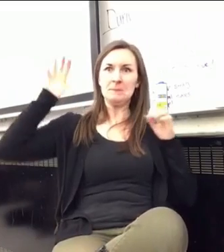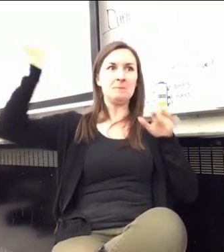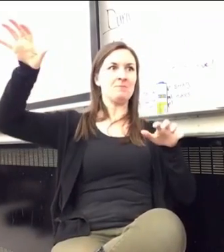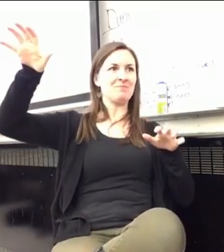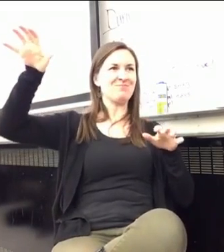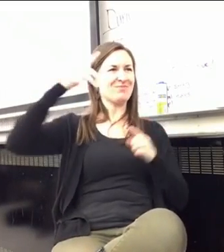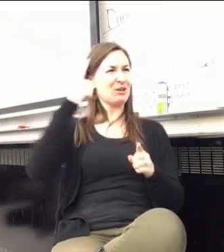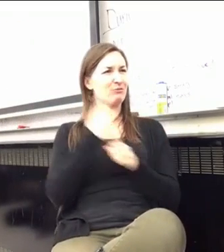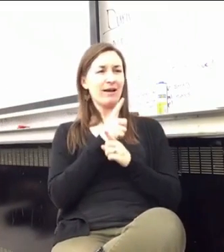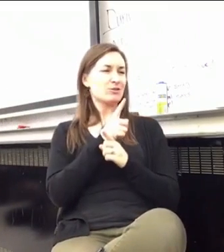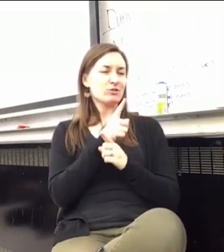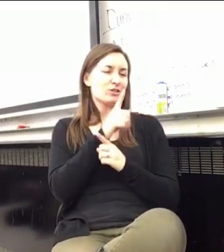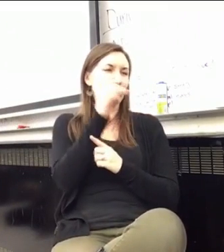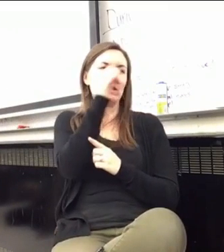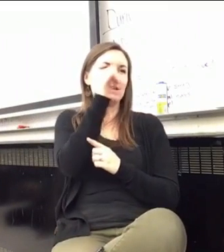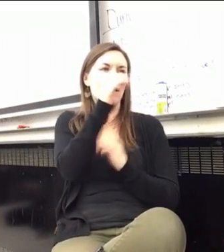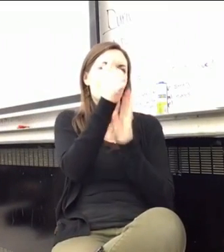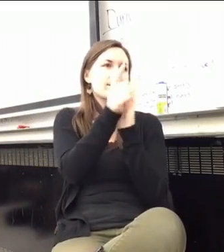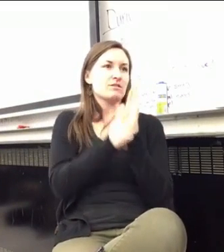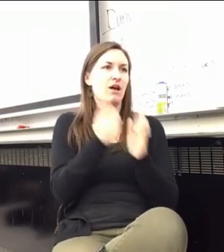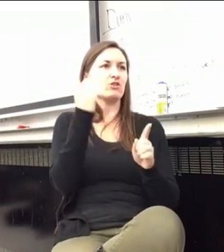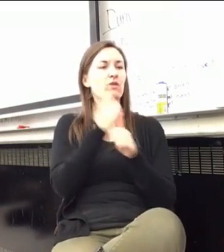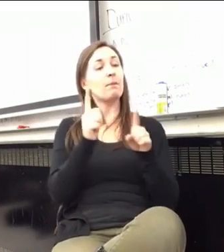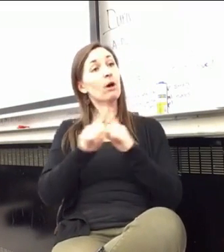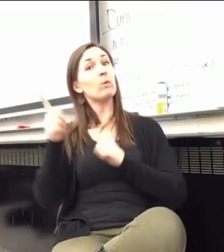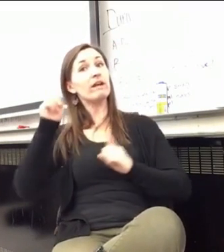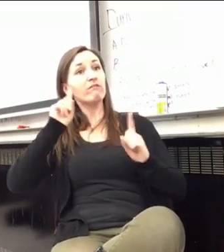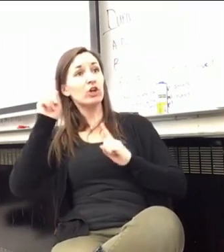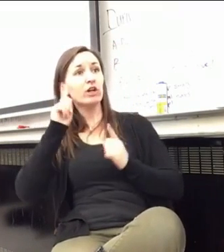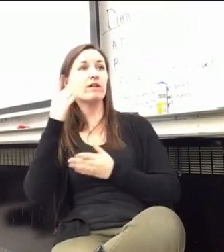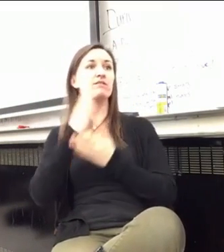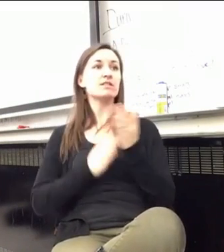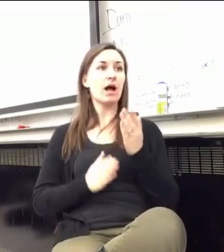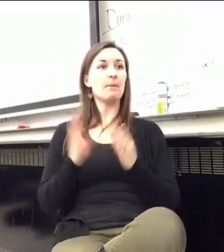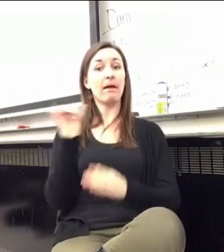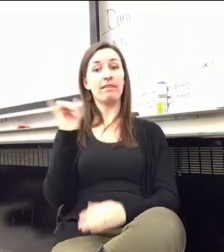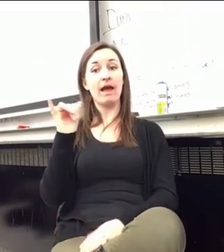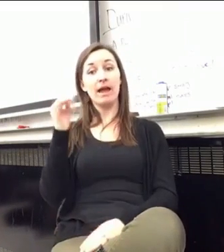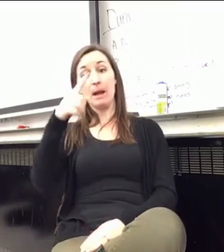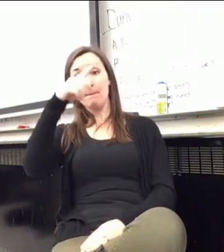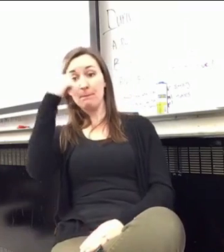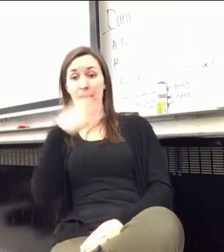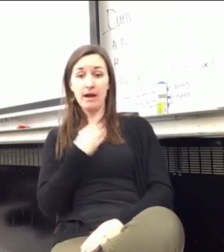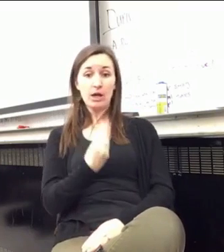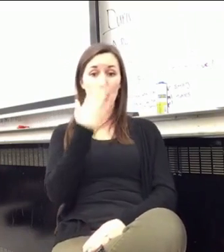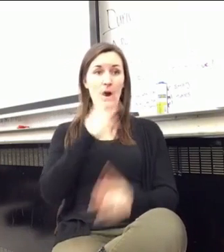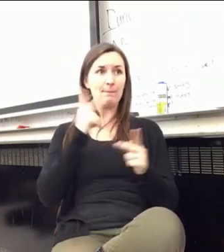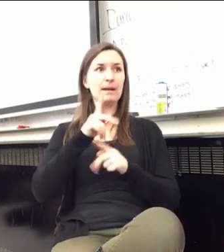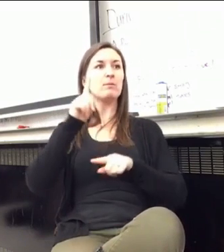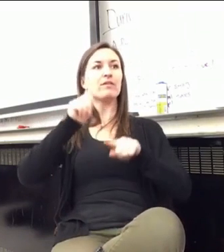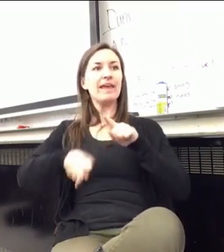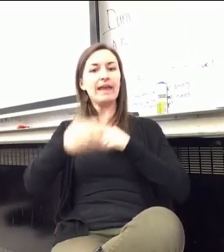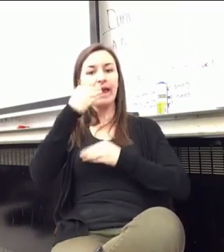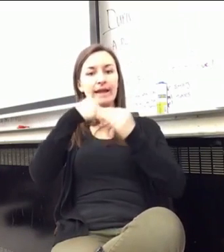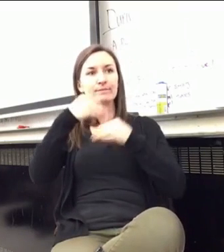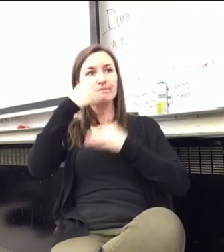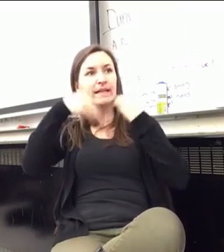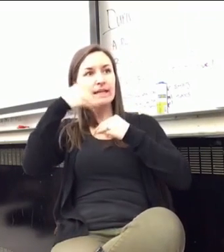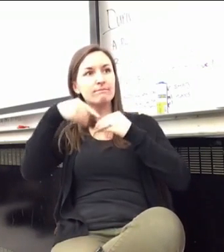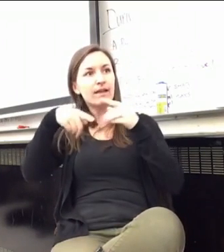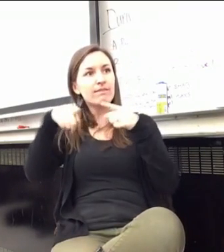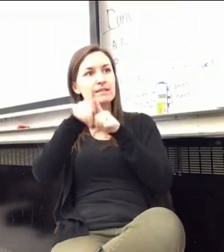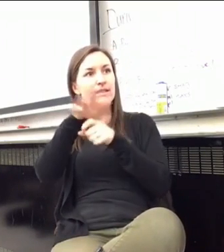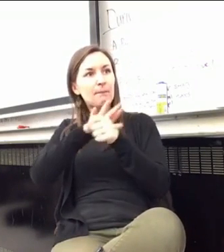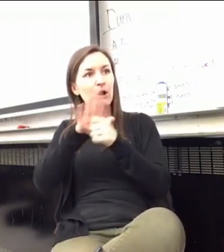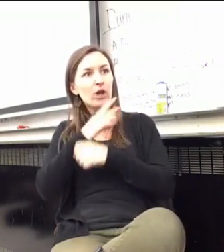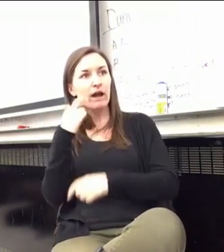we've all heard of, like the ones that you can't have somebody who's black and white eat at the same section of a restaurant, okay? Now, black codes begin